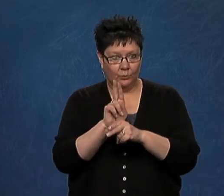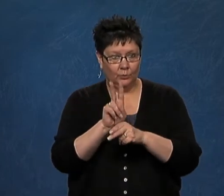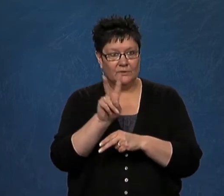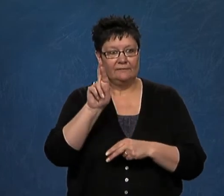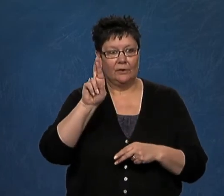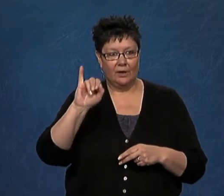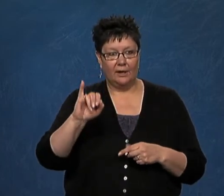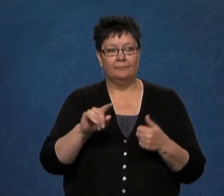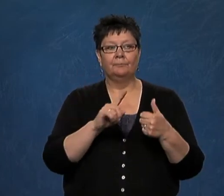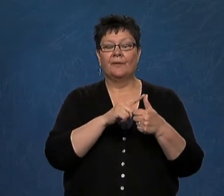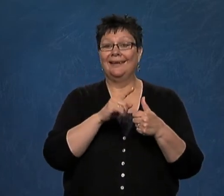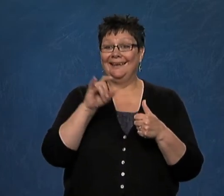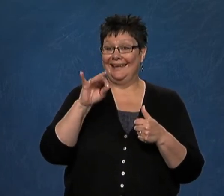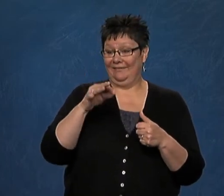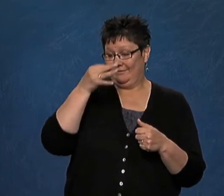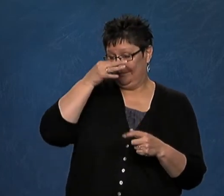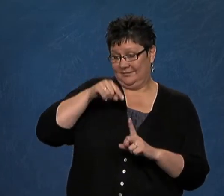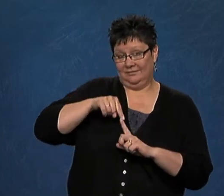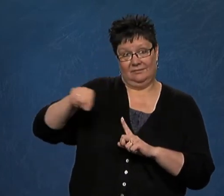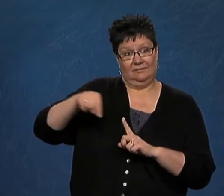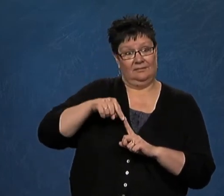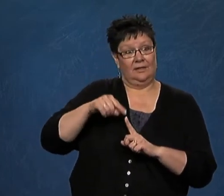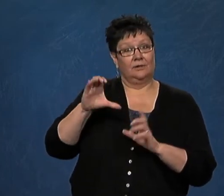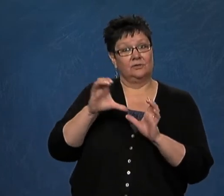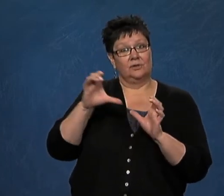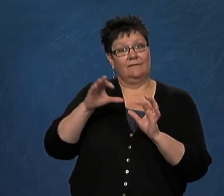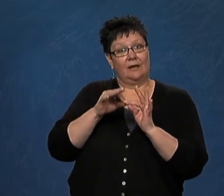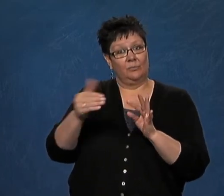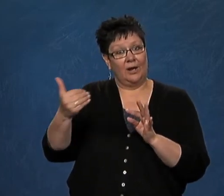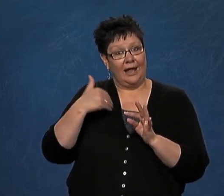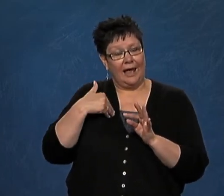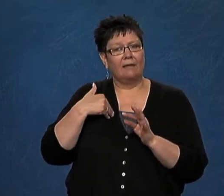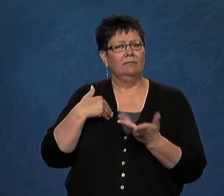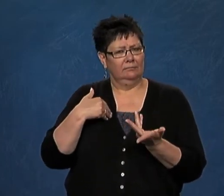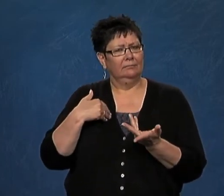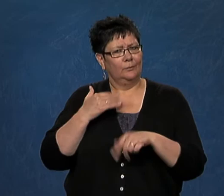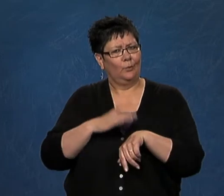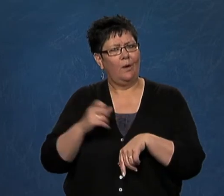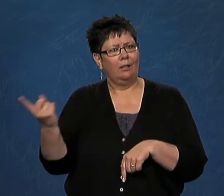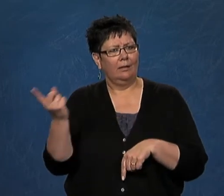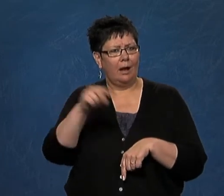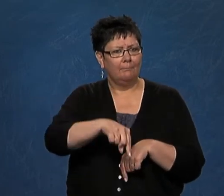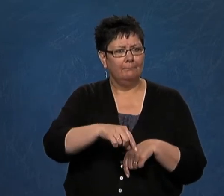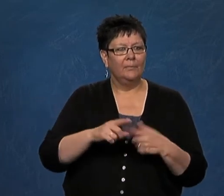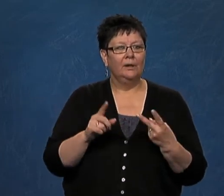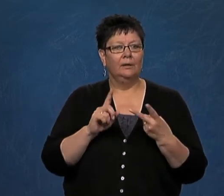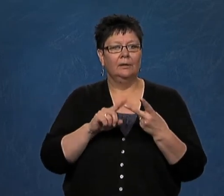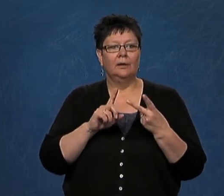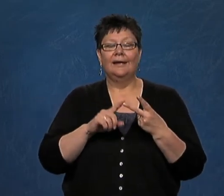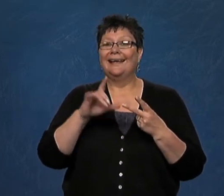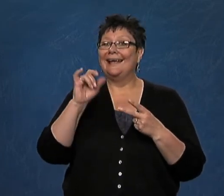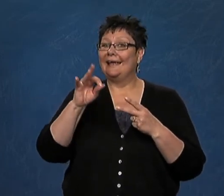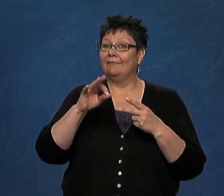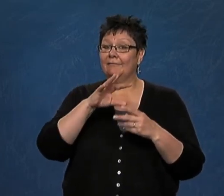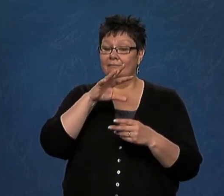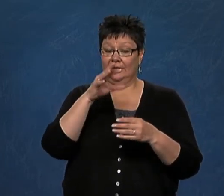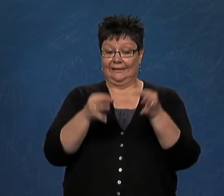they do have standards on when not to use it, not to use video remote interpreting if interpreters available close